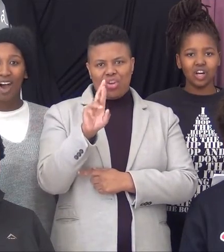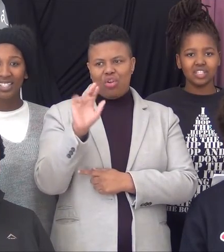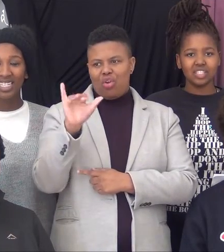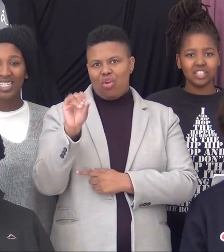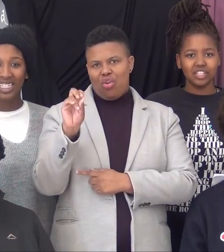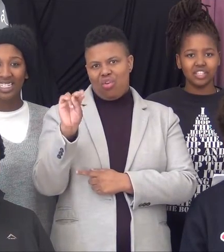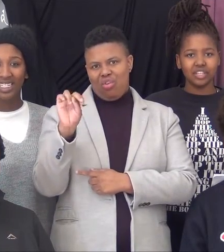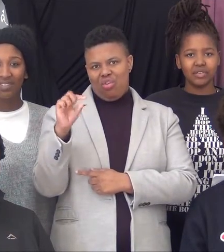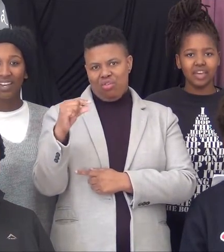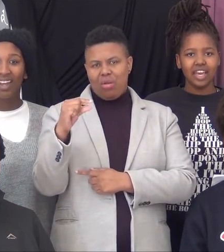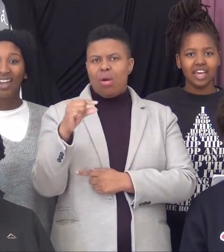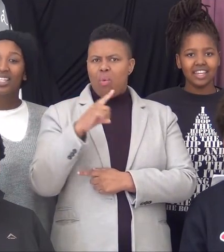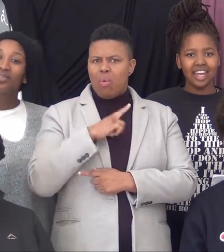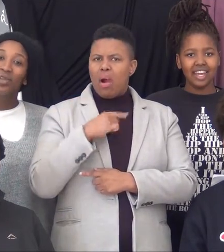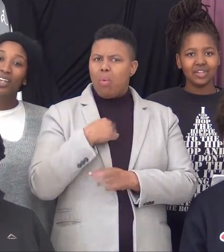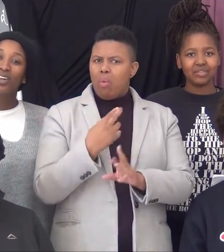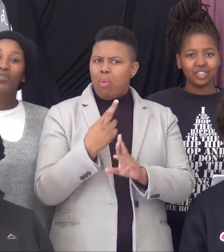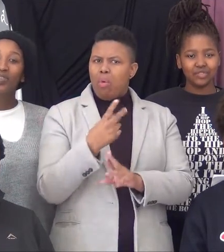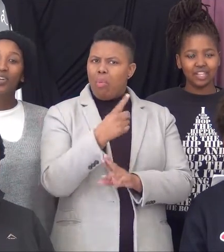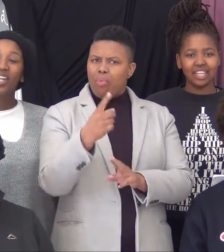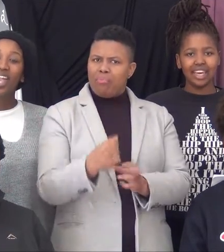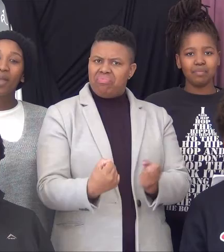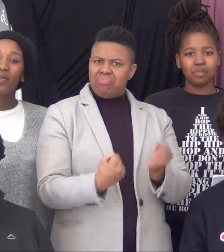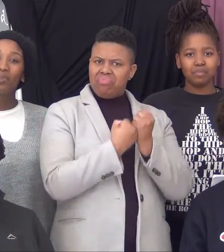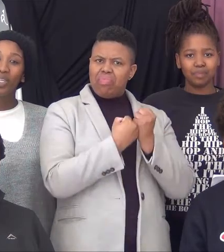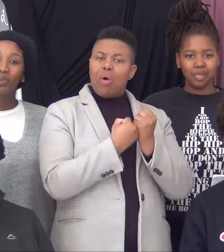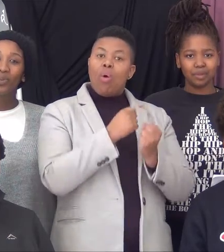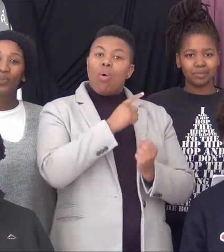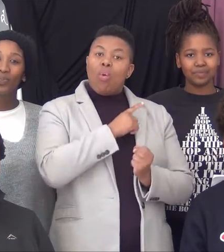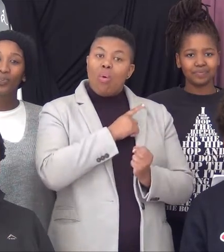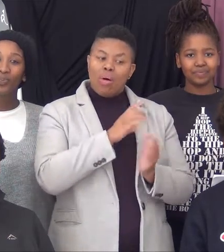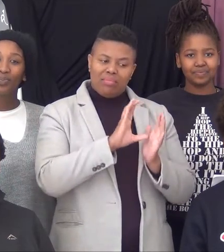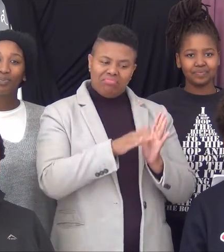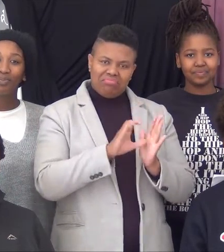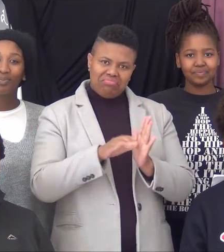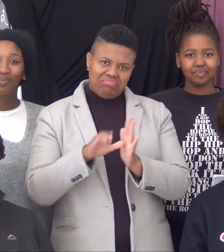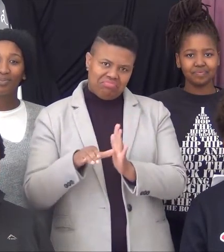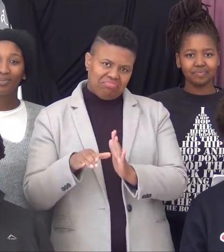mutual arts initiative in aid of differently abled people.